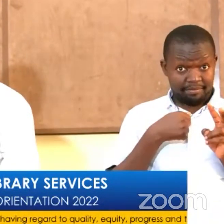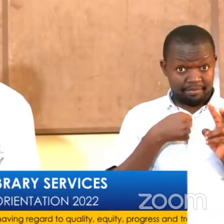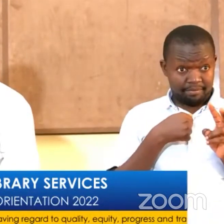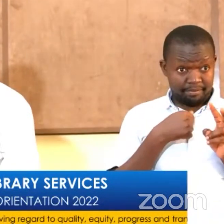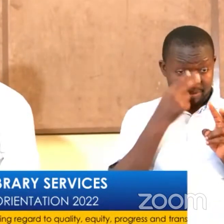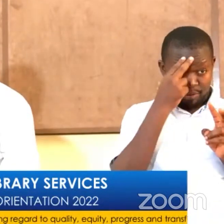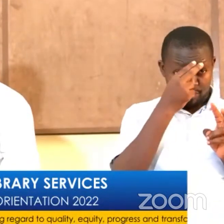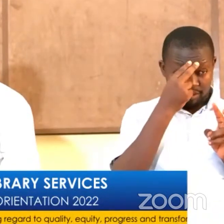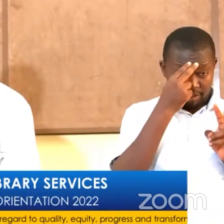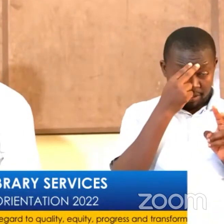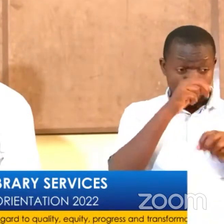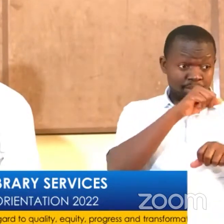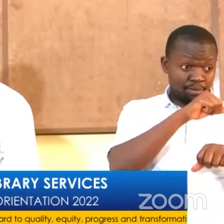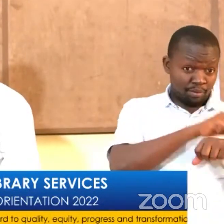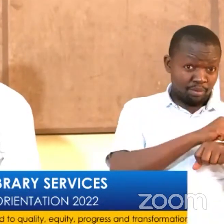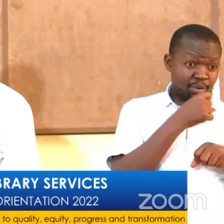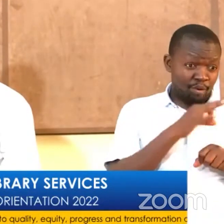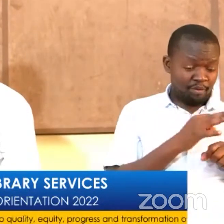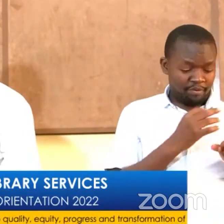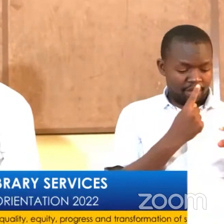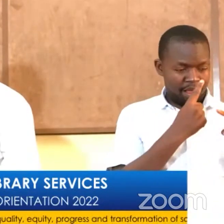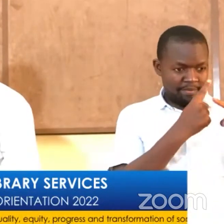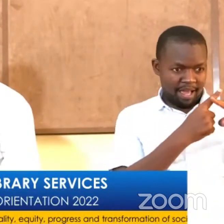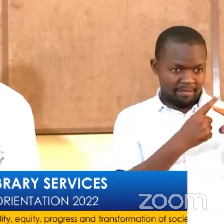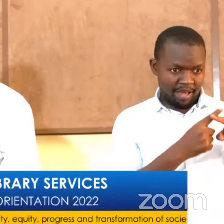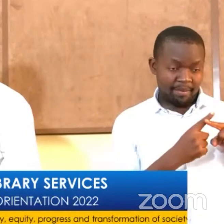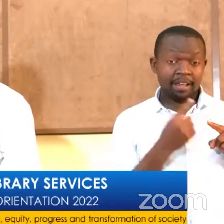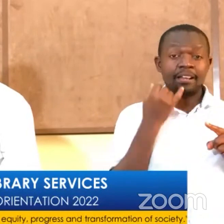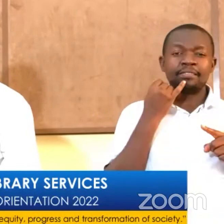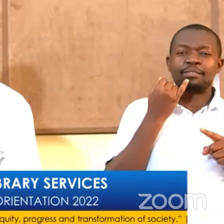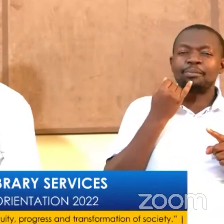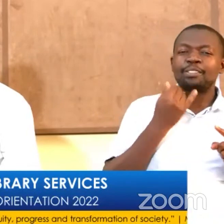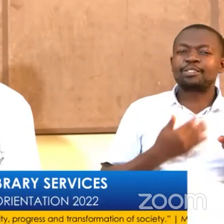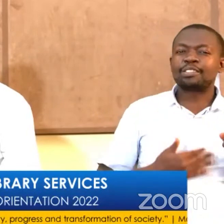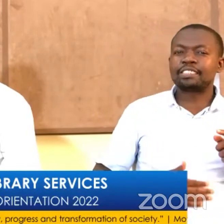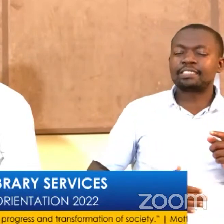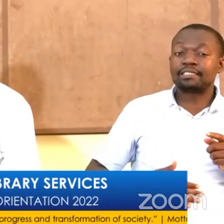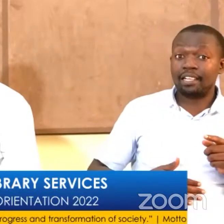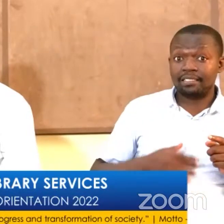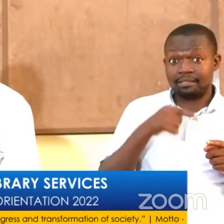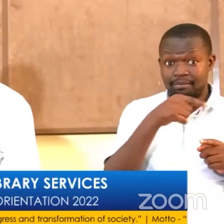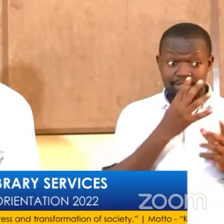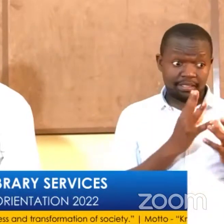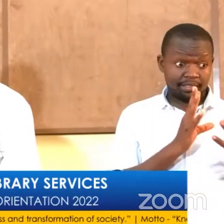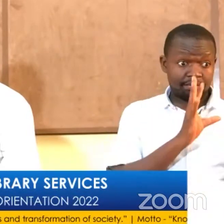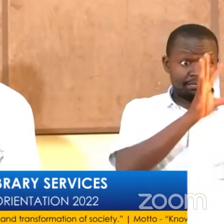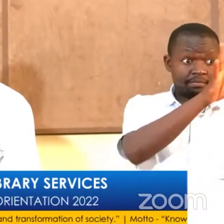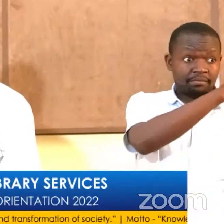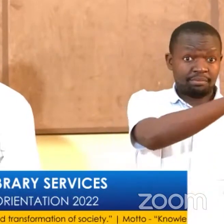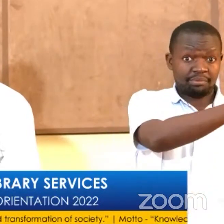of Computing and Information Sciences, do I also belong to Faculty of